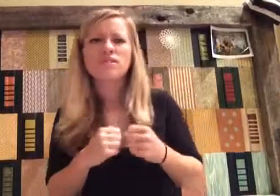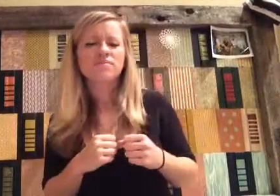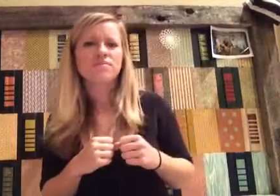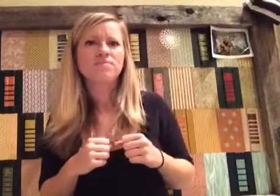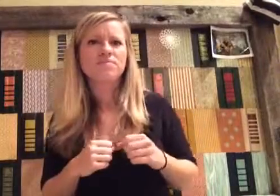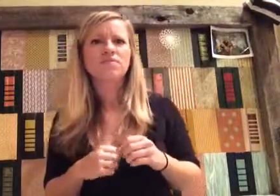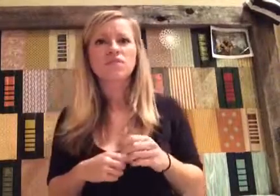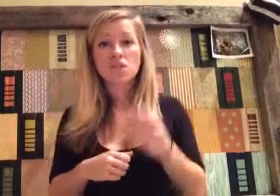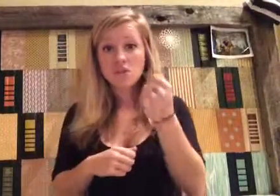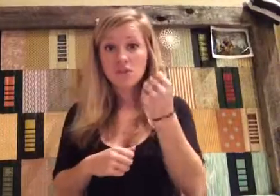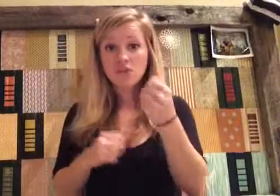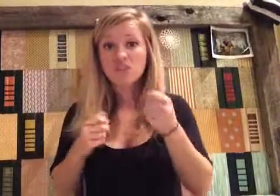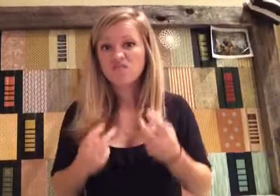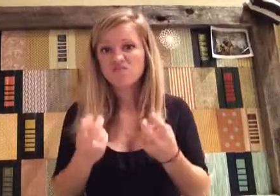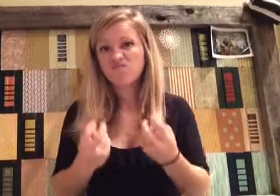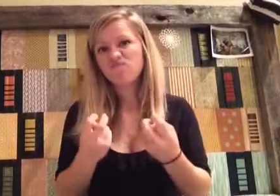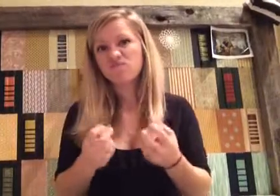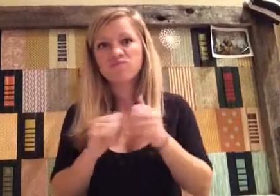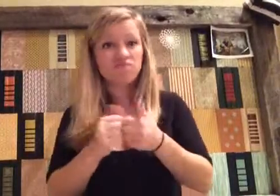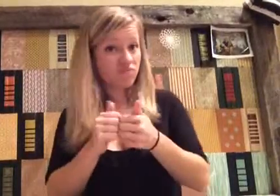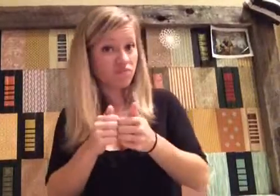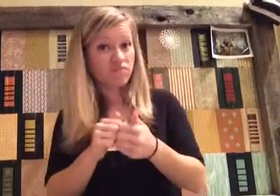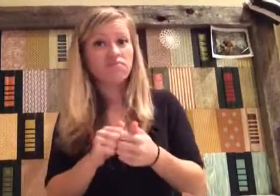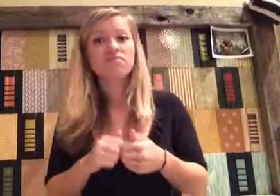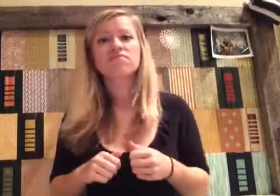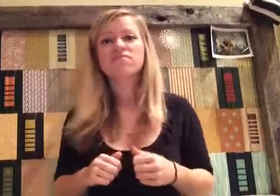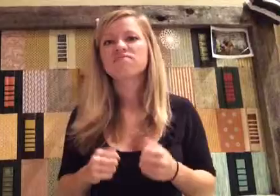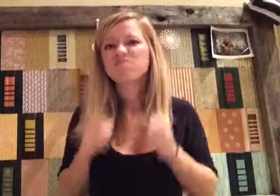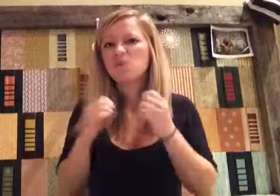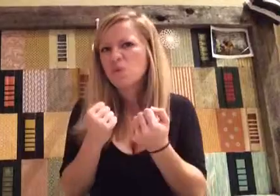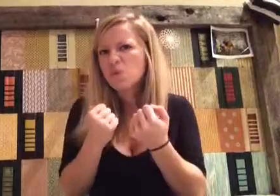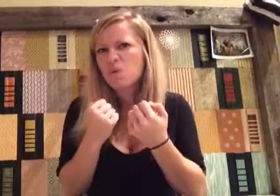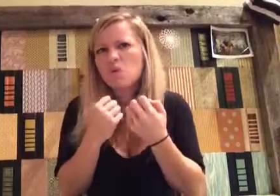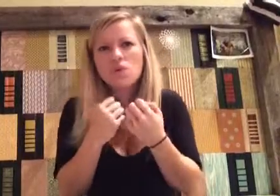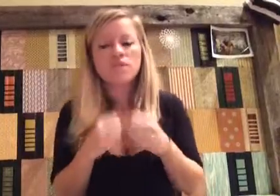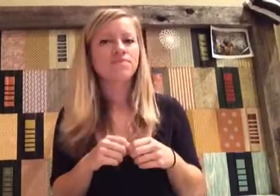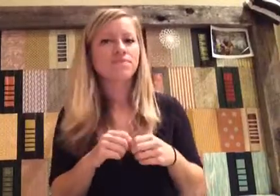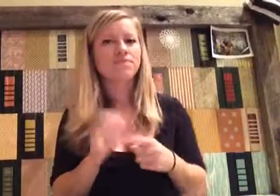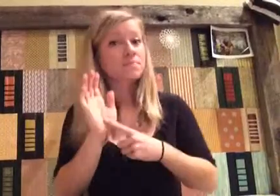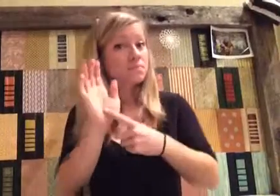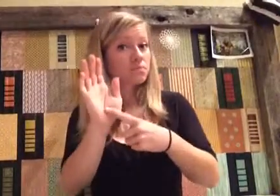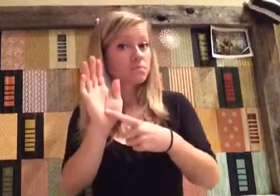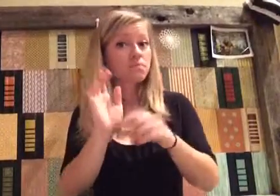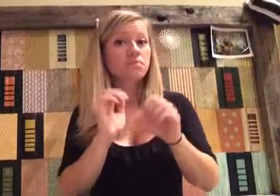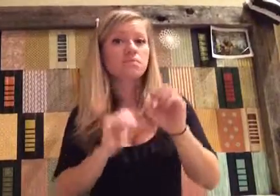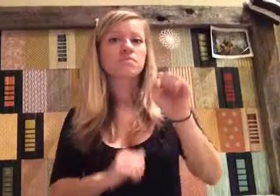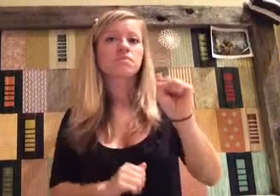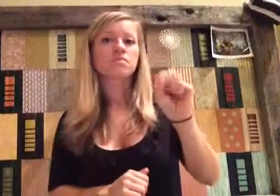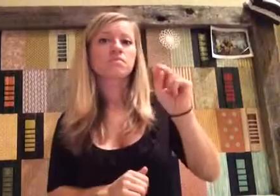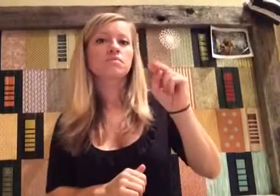look at another example. The story of Snow White contains a person versus person